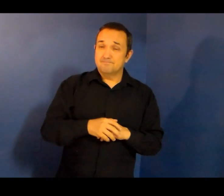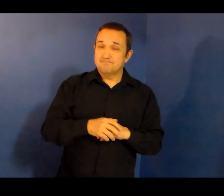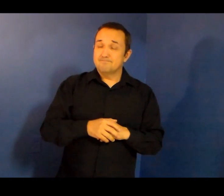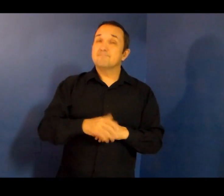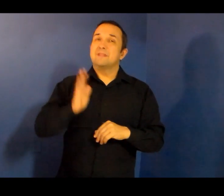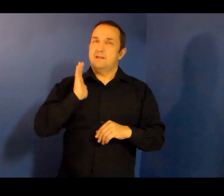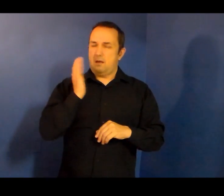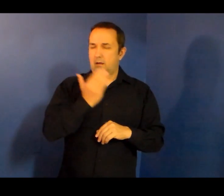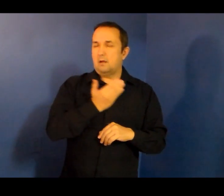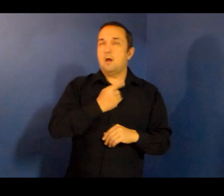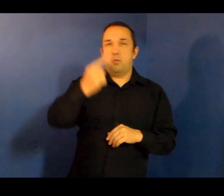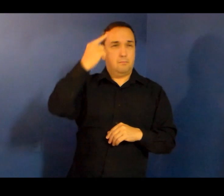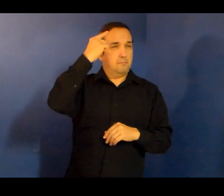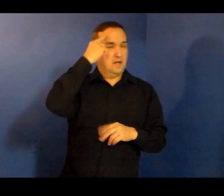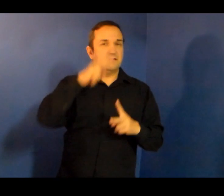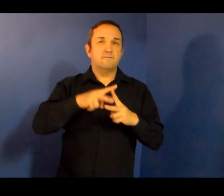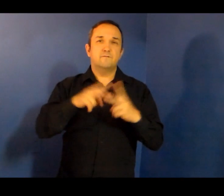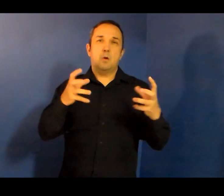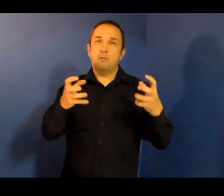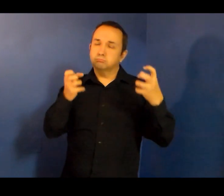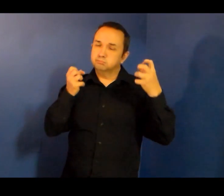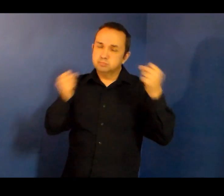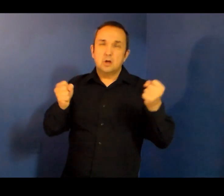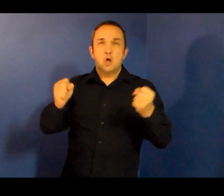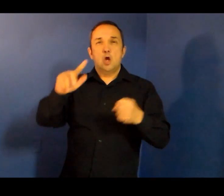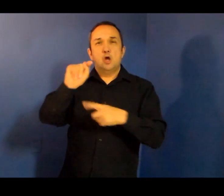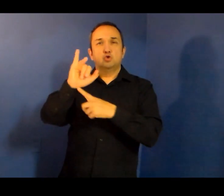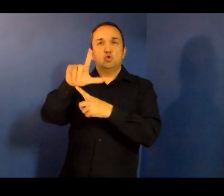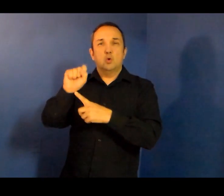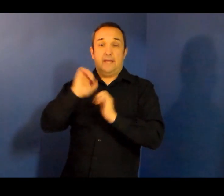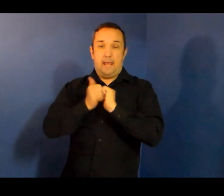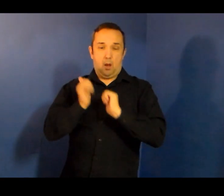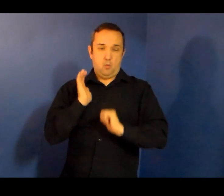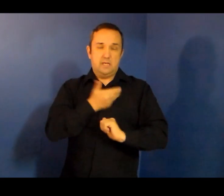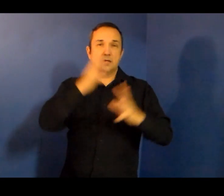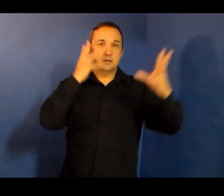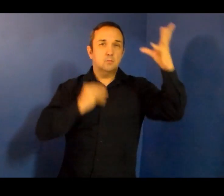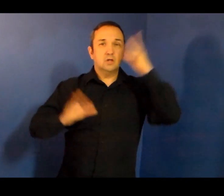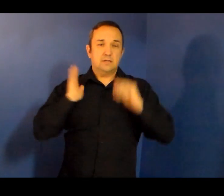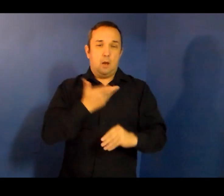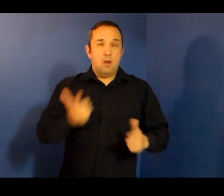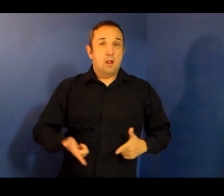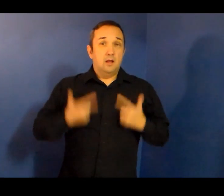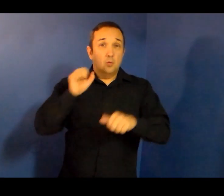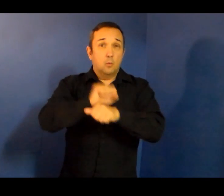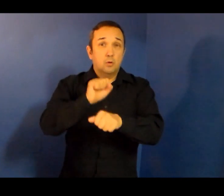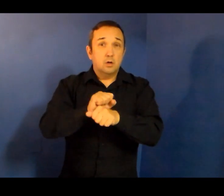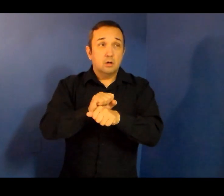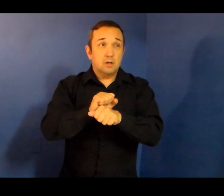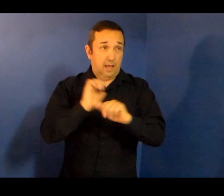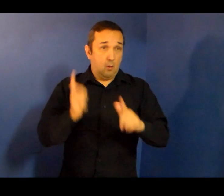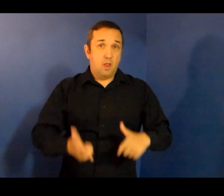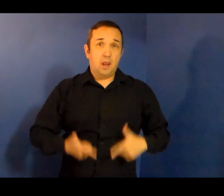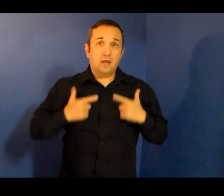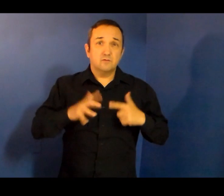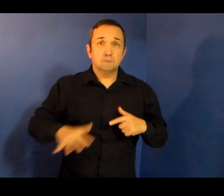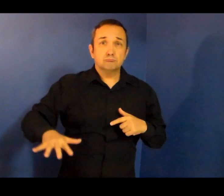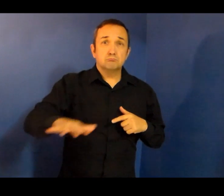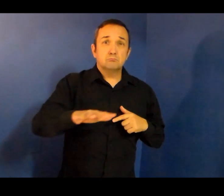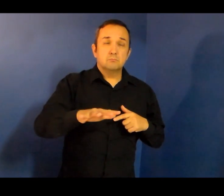are very powerful tools. How we experience our life's work, and indeed our lives, is to a great degree a